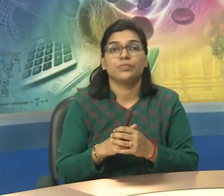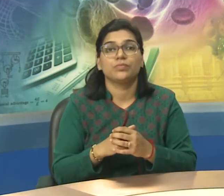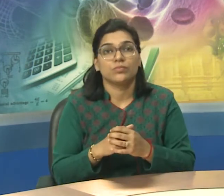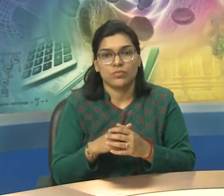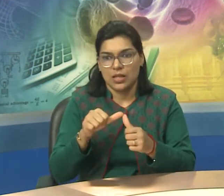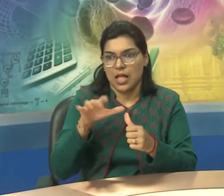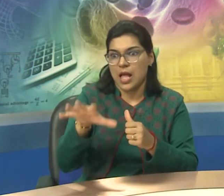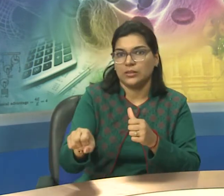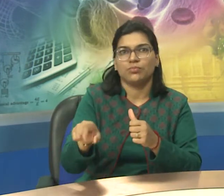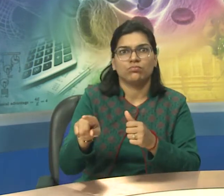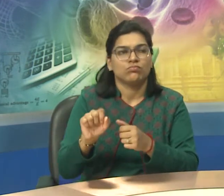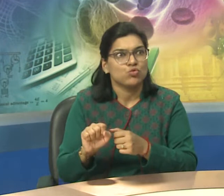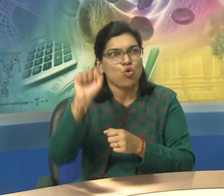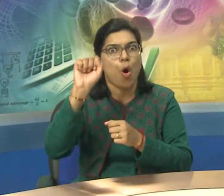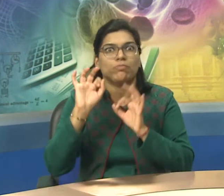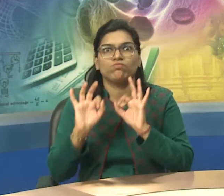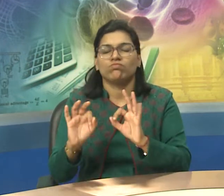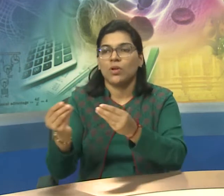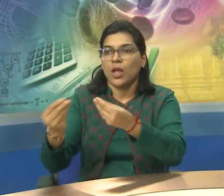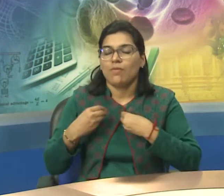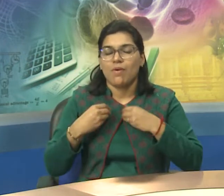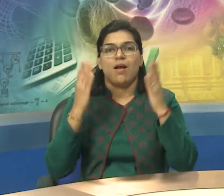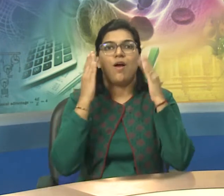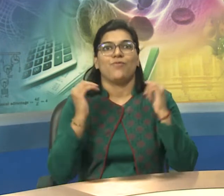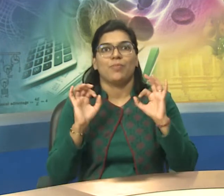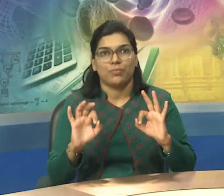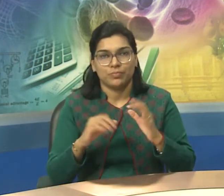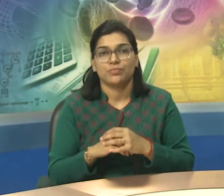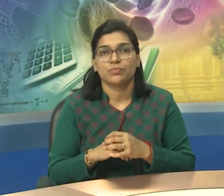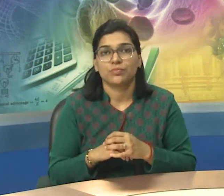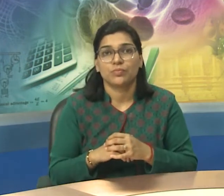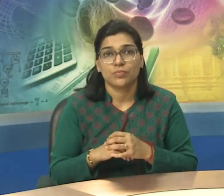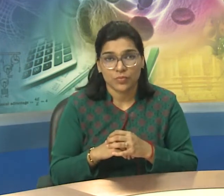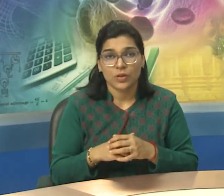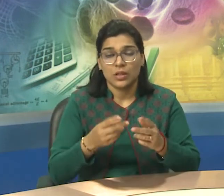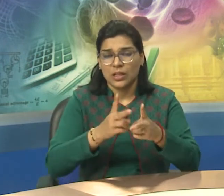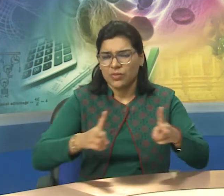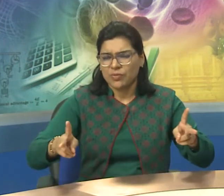Second, access to the top class capabilities.